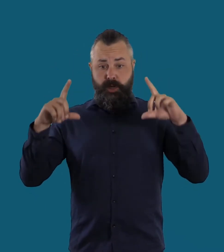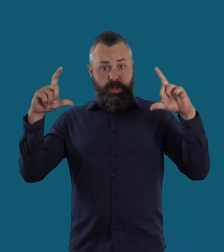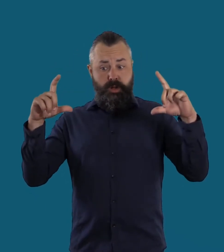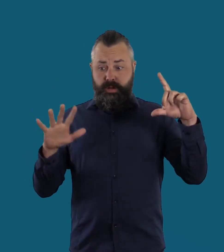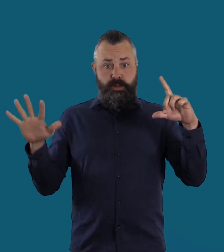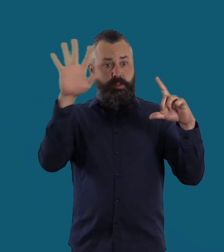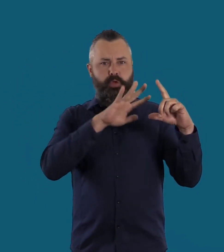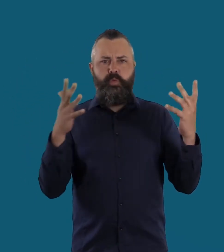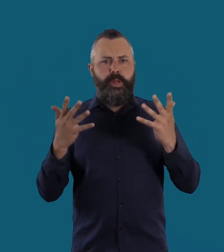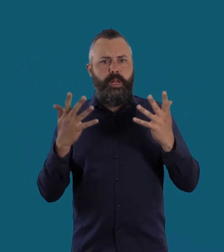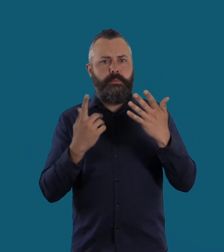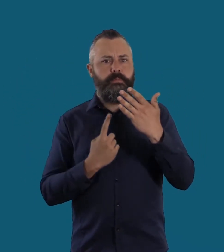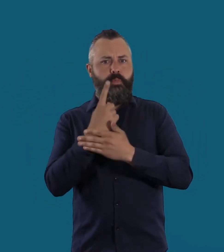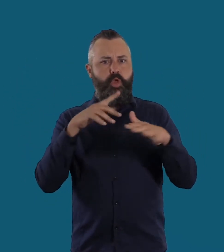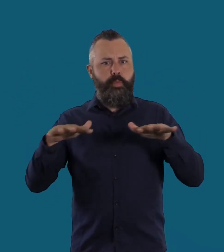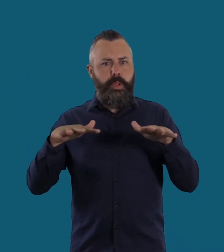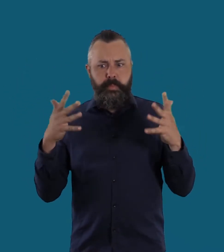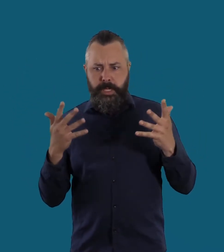where earthquakes and tsunami occur in Australia,